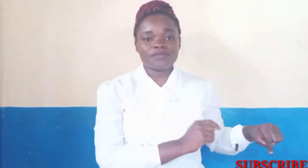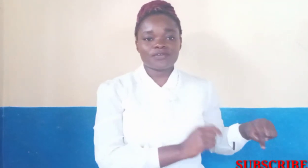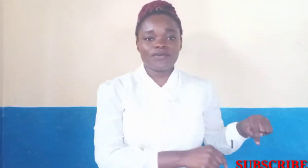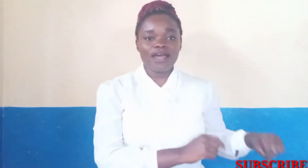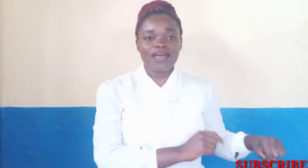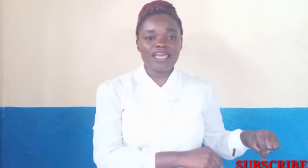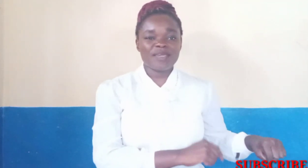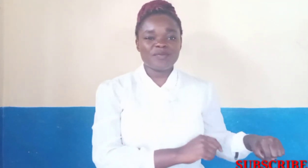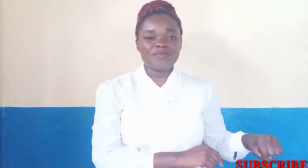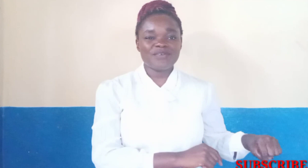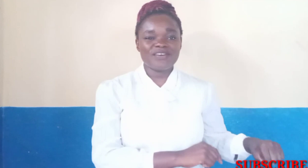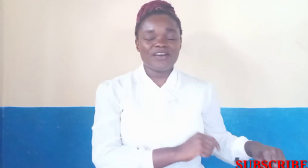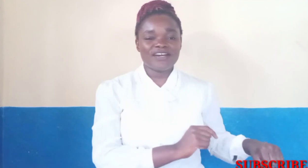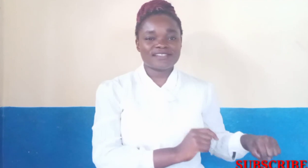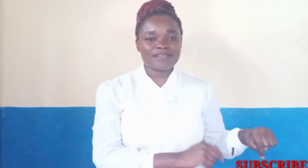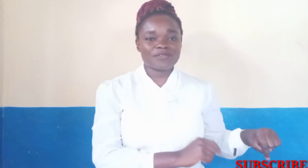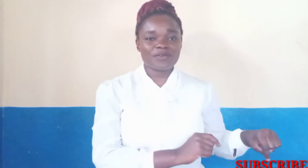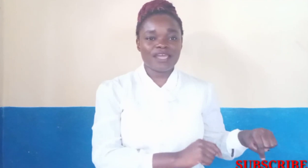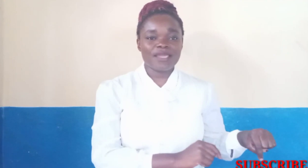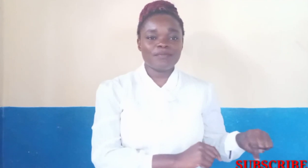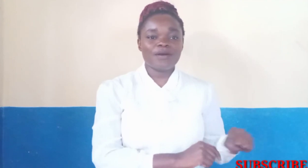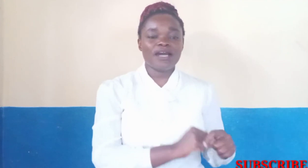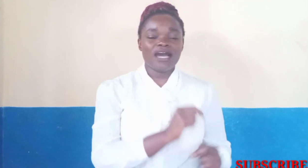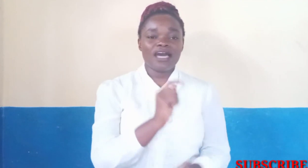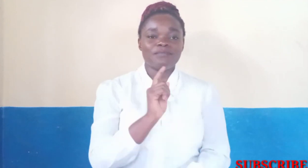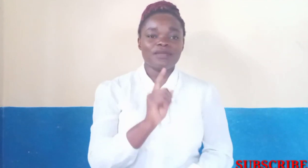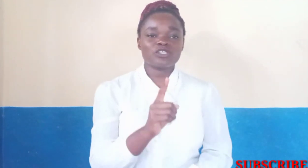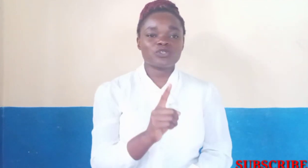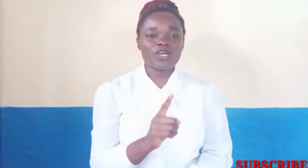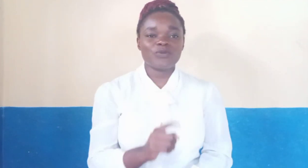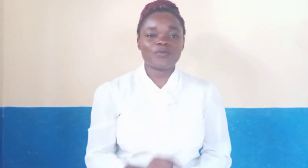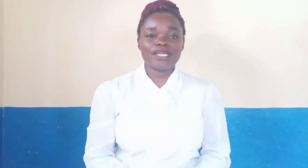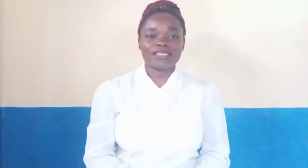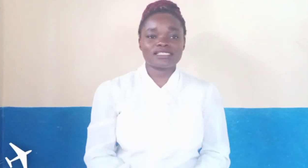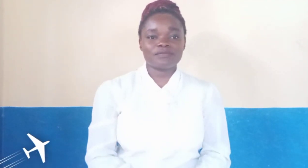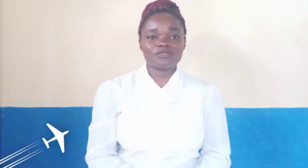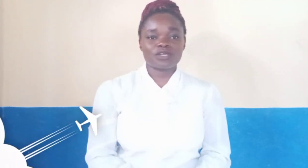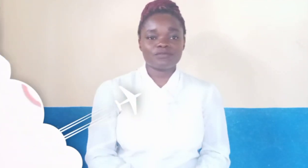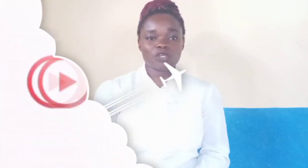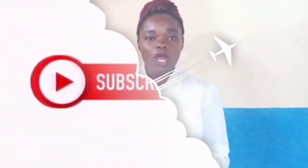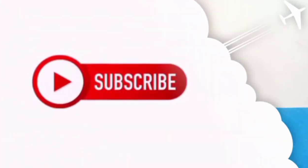Subscribe, and make sure you ring the subscription bell.